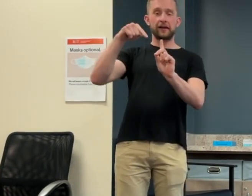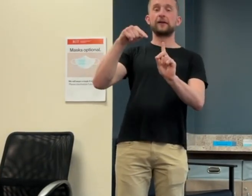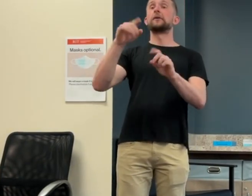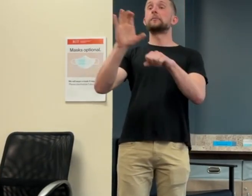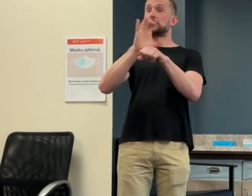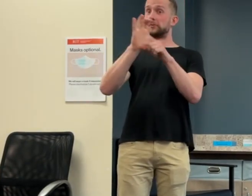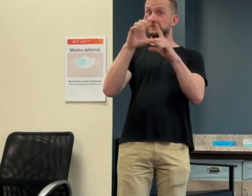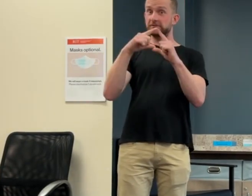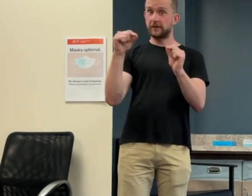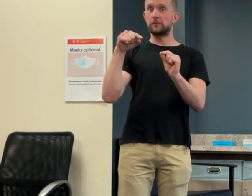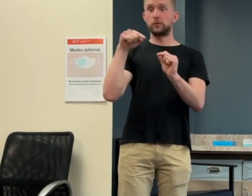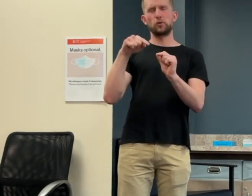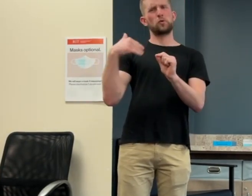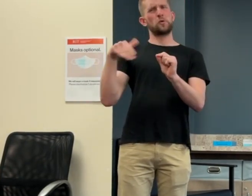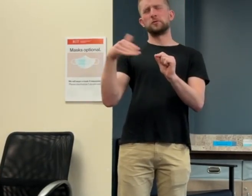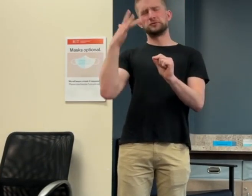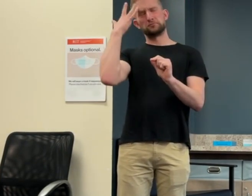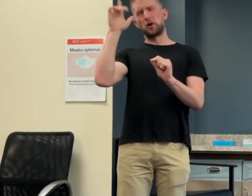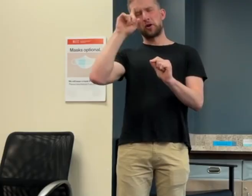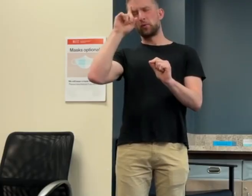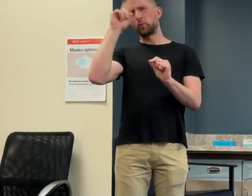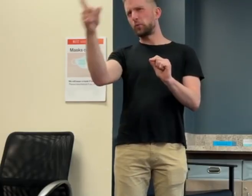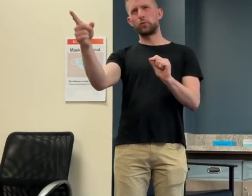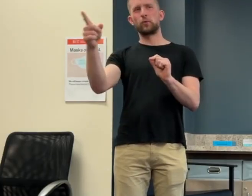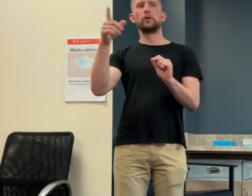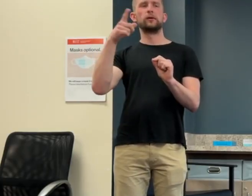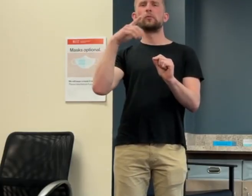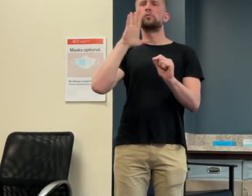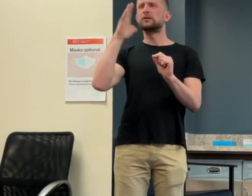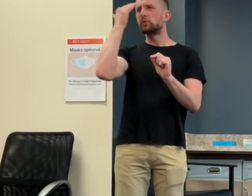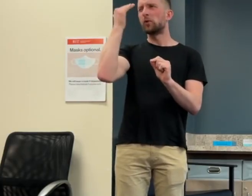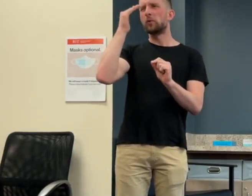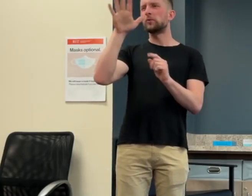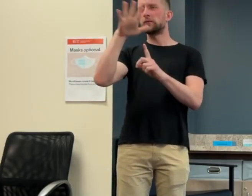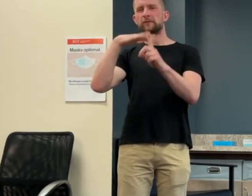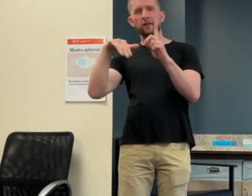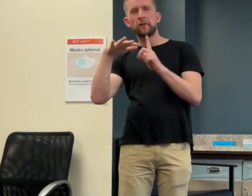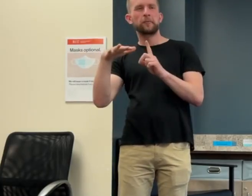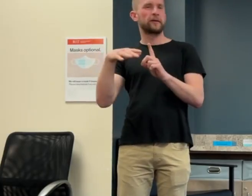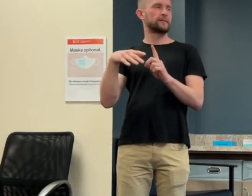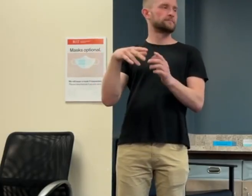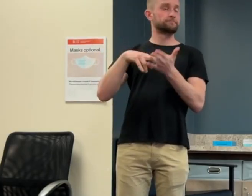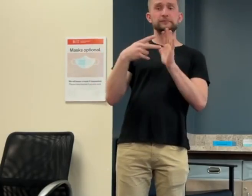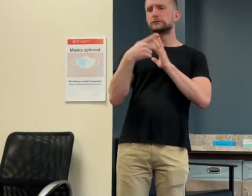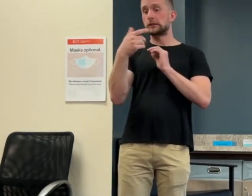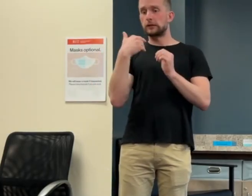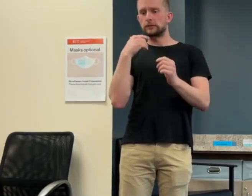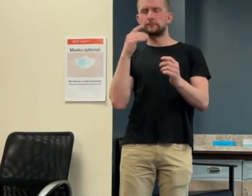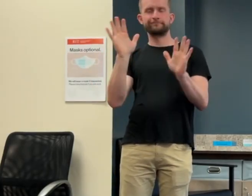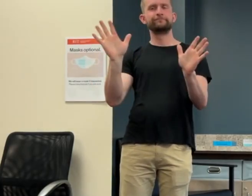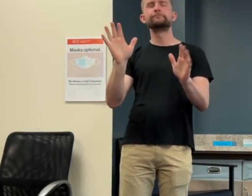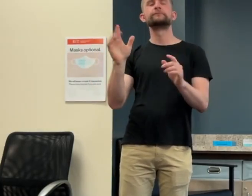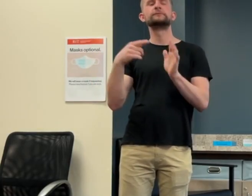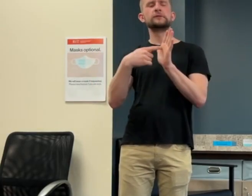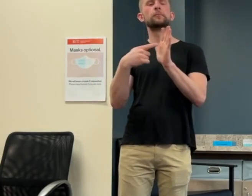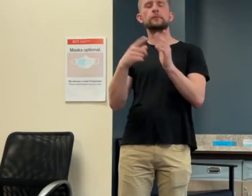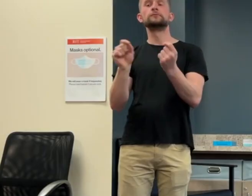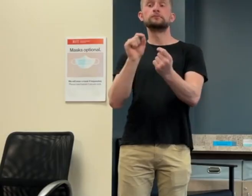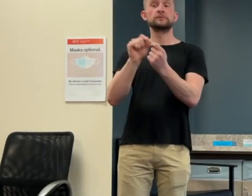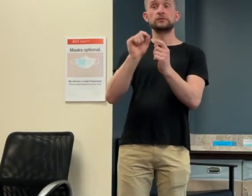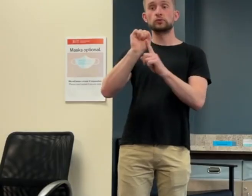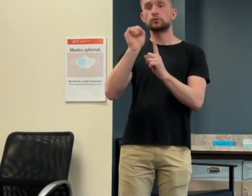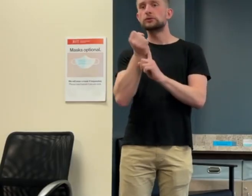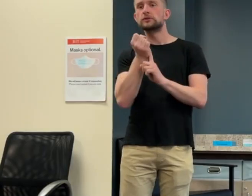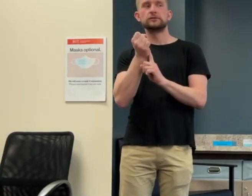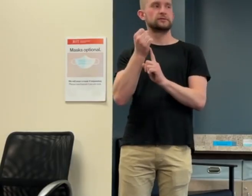the environments for you. But if there's a specific situation, so let's say listening in noise, that person